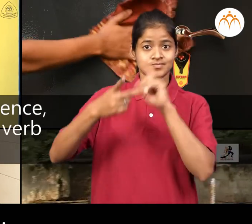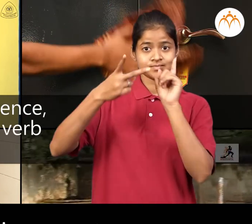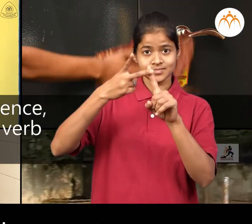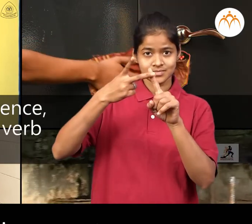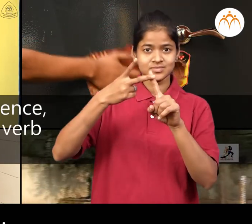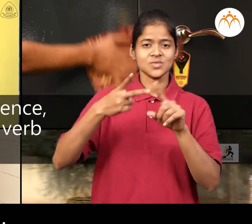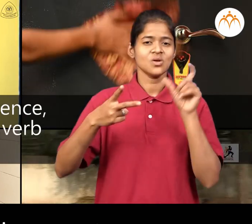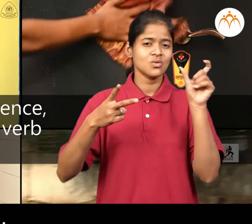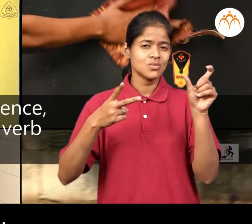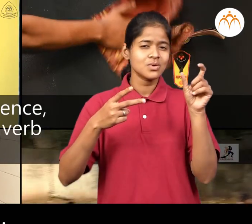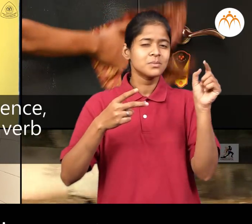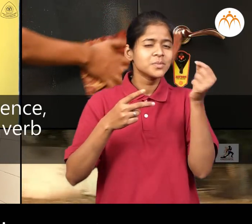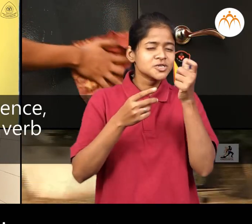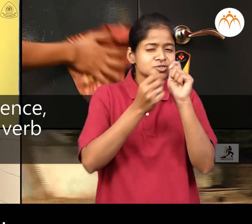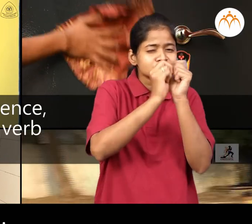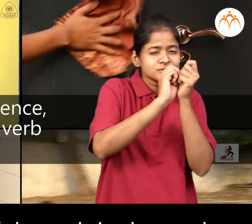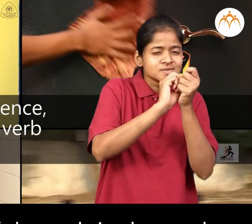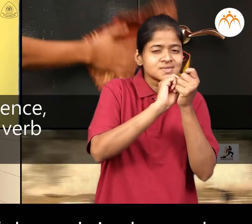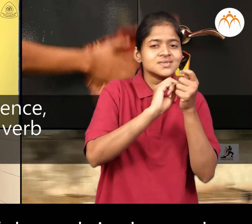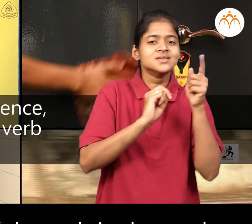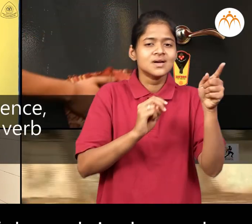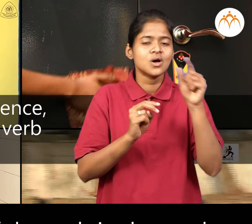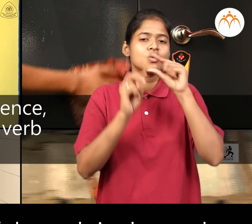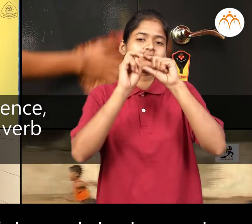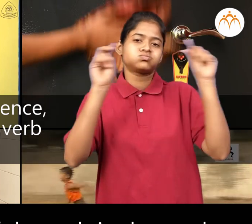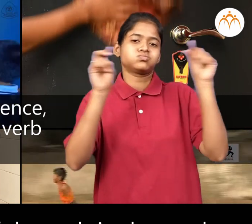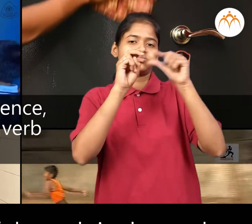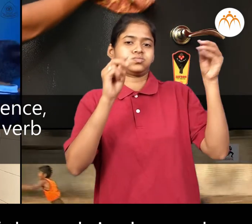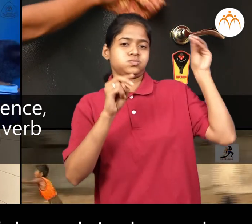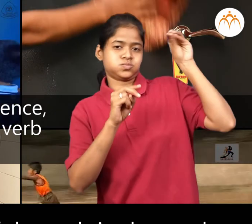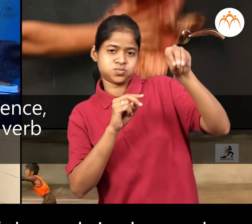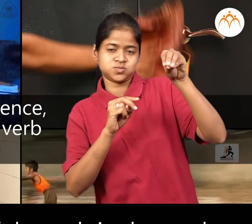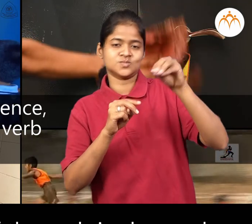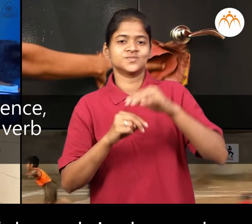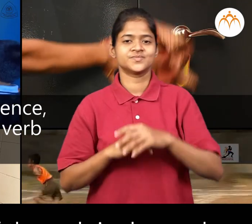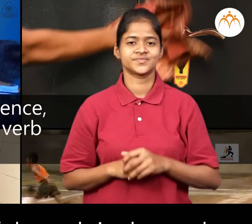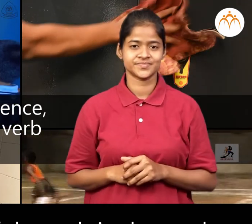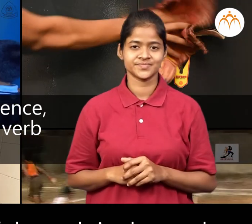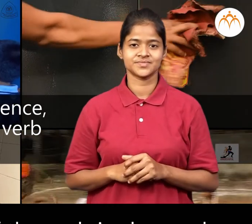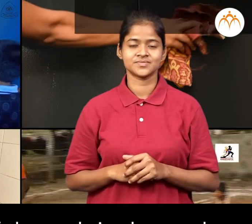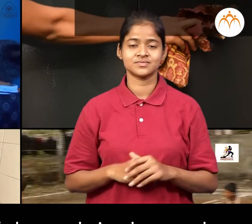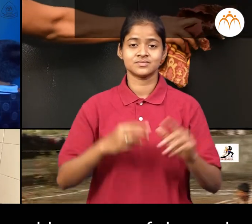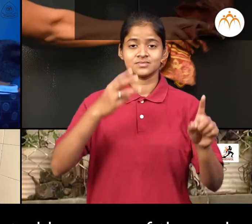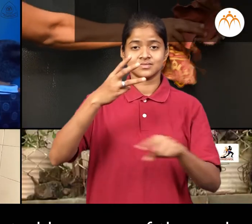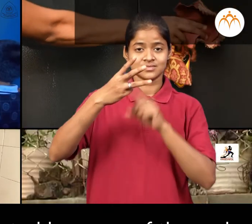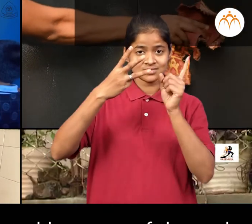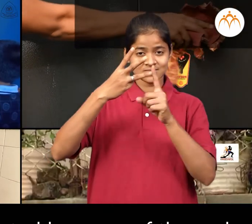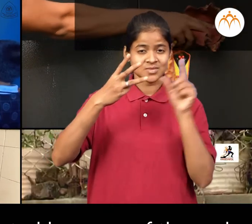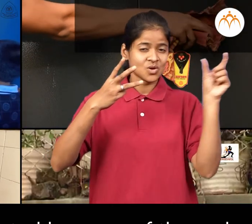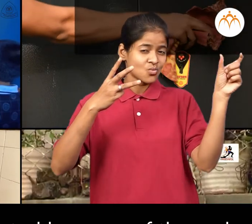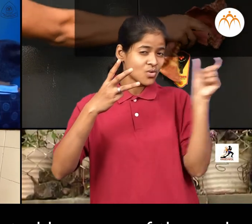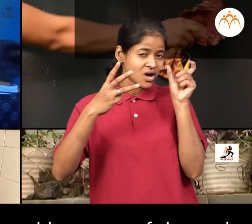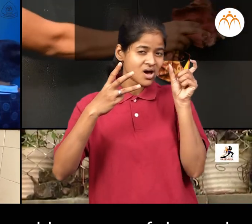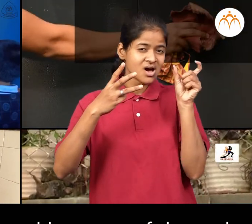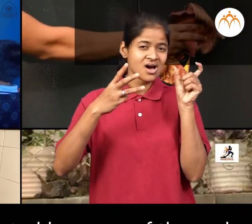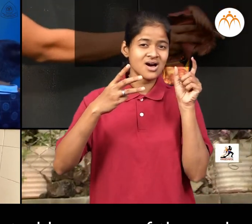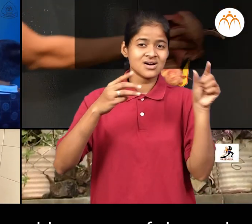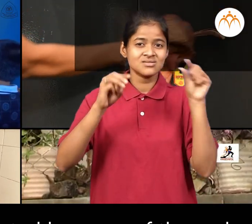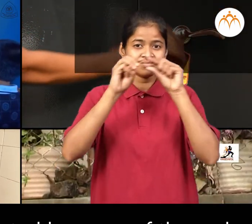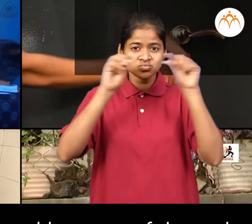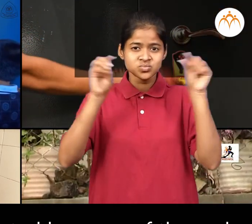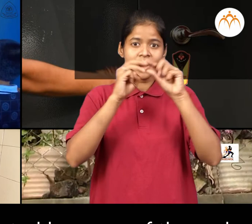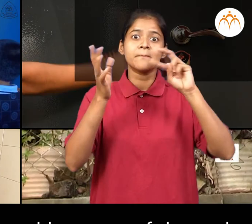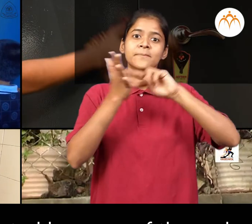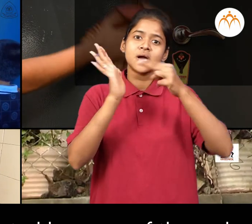While making a sentence, the root form of the verb is changed. A sentence is completed